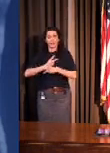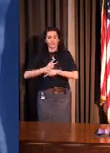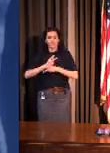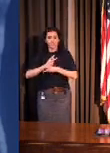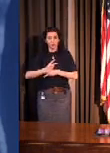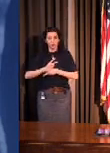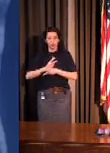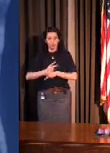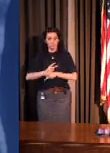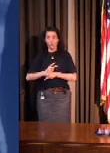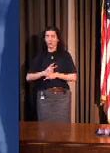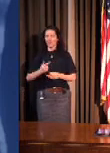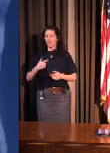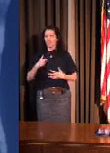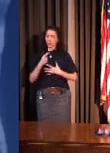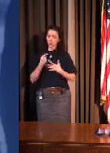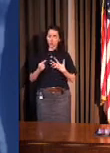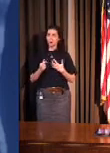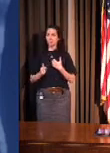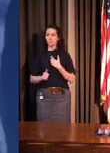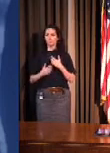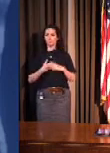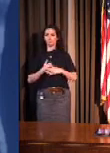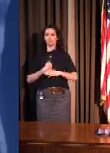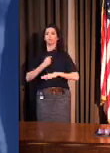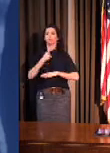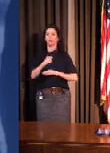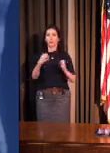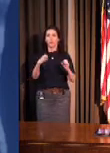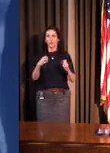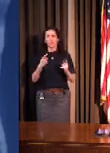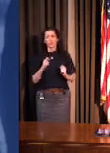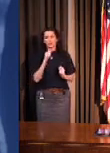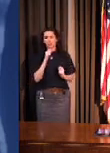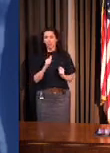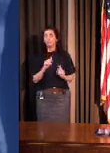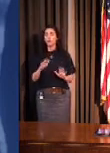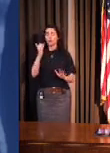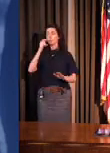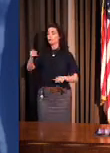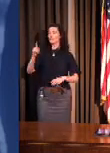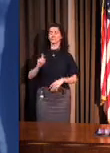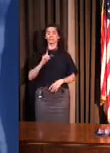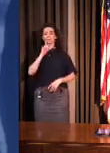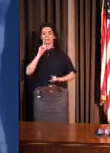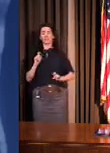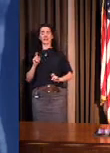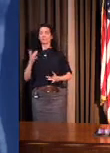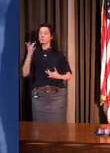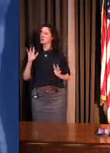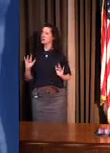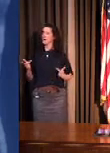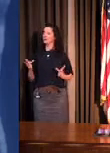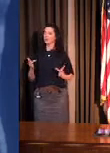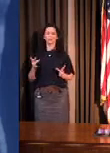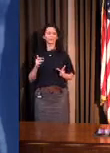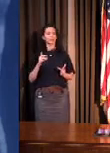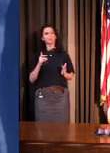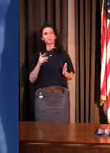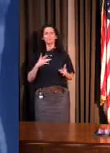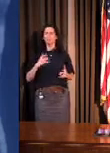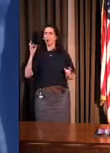that overburdens a hospital or an emergency department. So if all you need is a test, if you're not that sick, if all you need is a test,